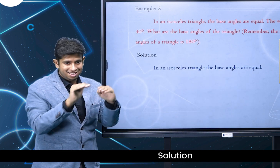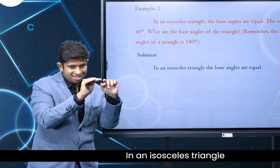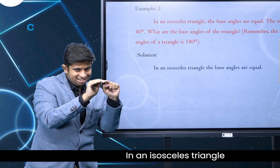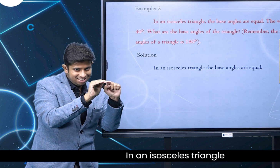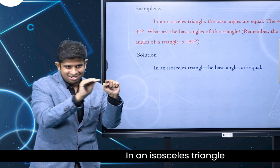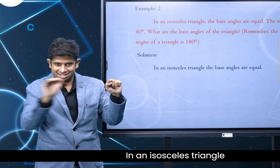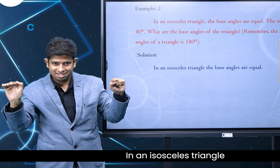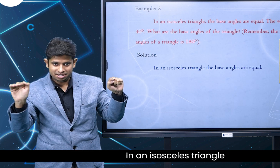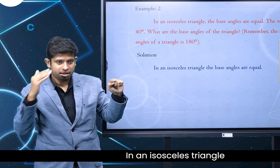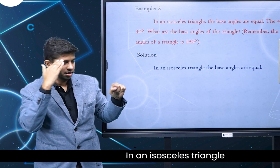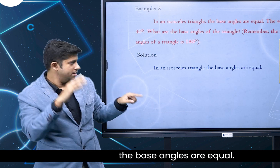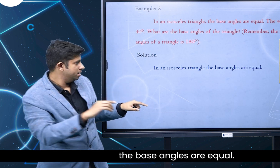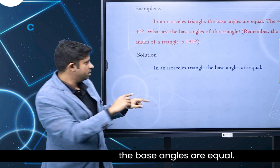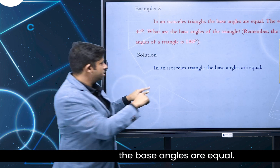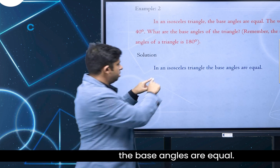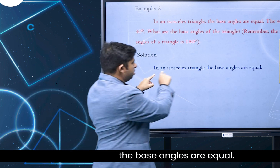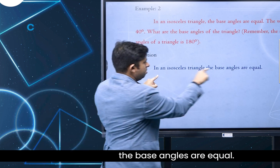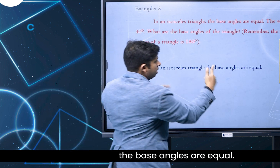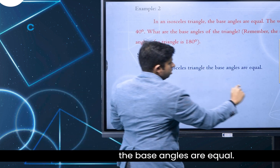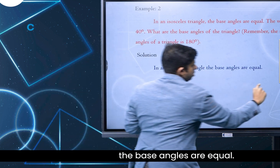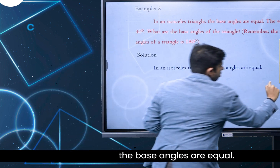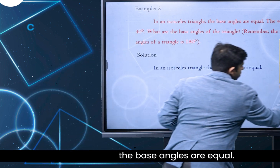In an isosceles triangle, the base angles are equal.